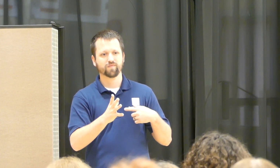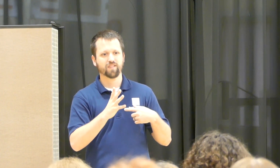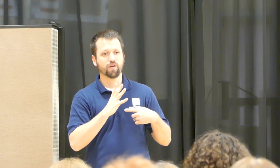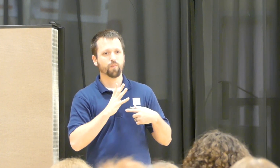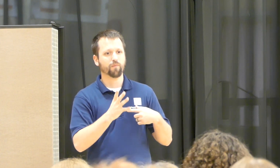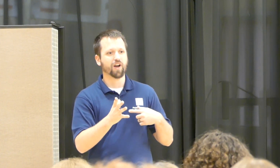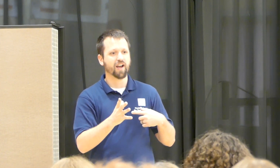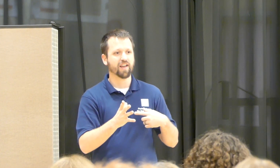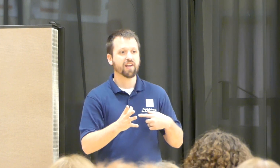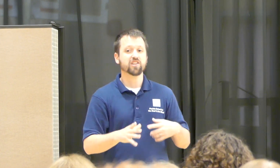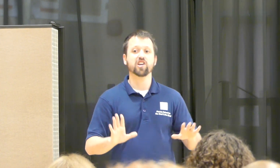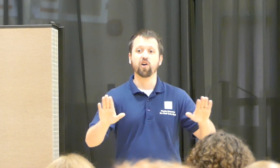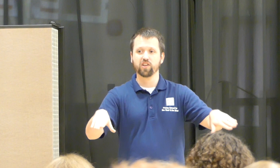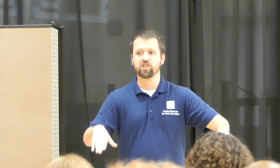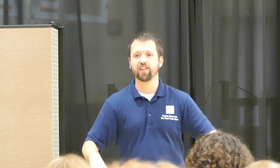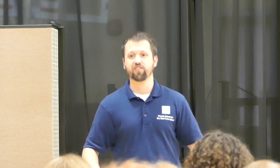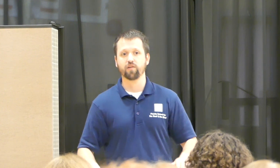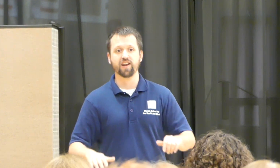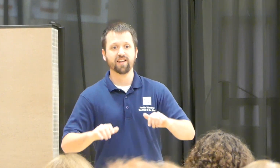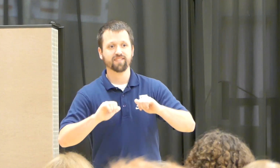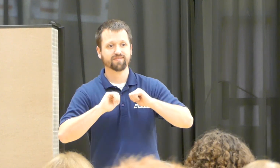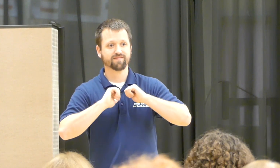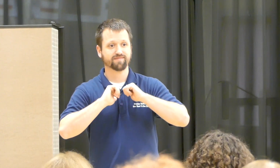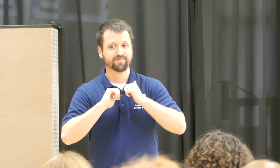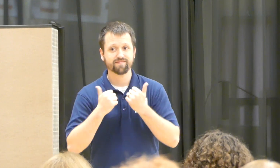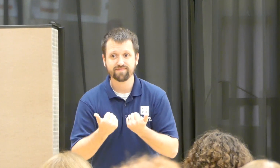So, fine. So, let's try this. You ready?